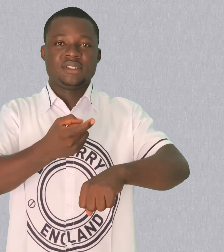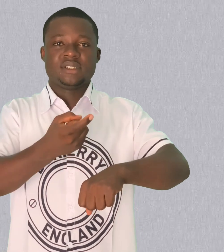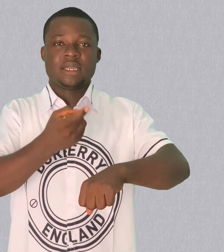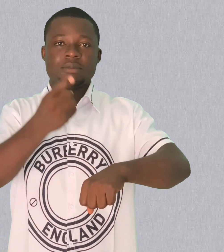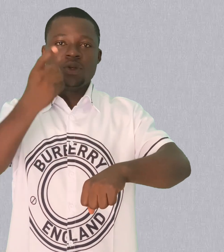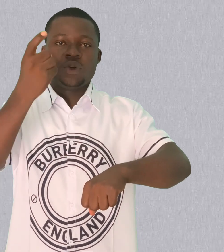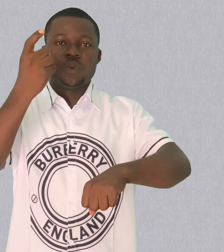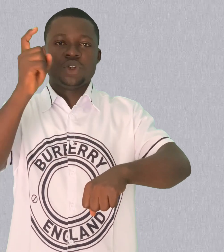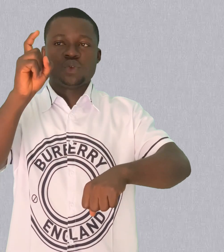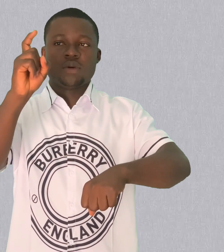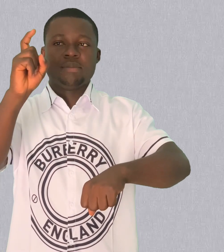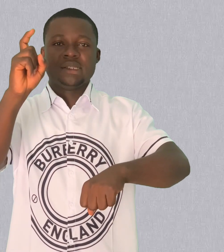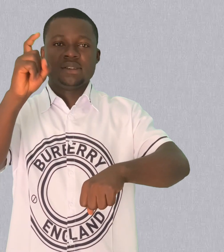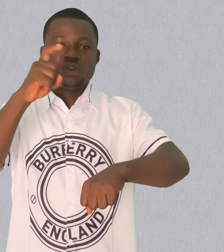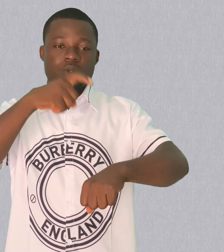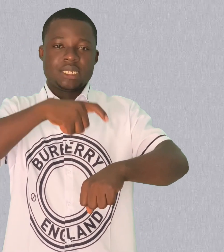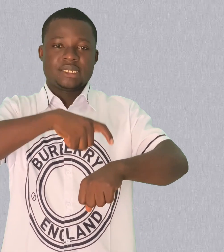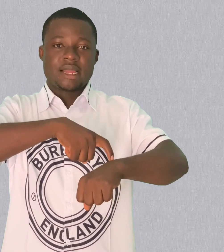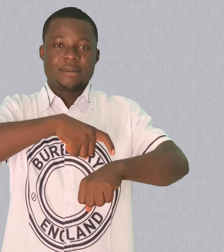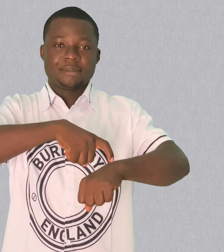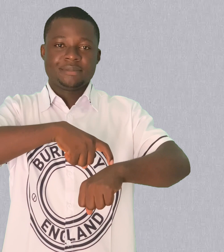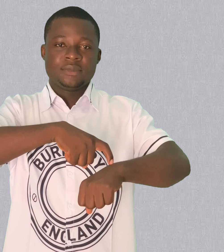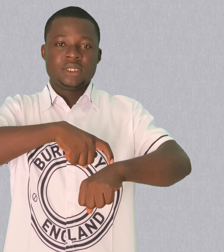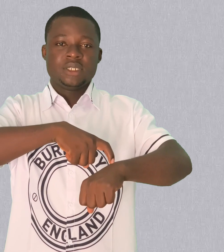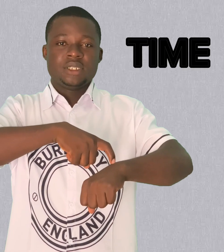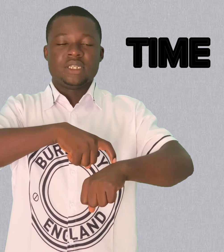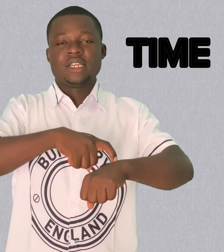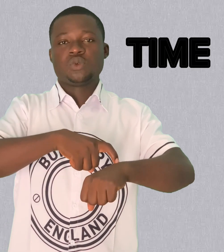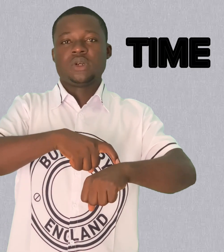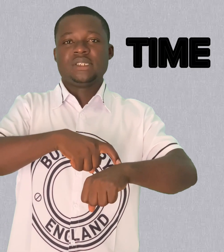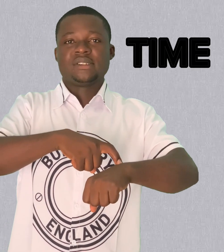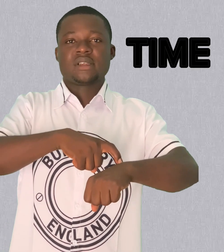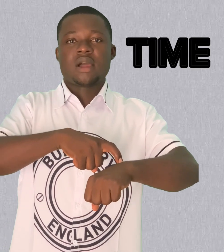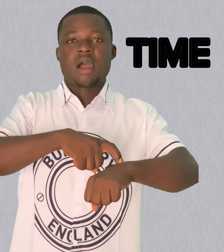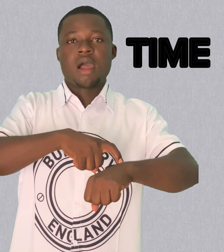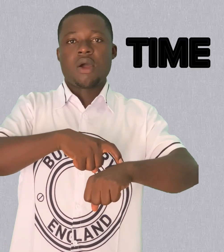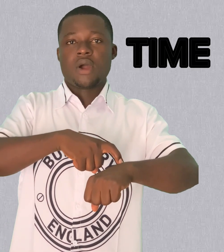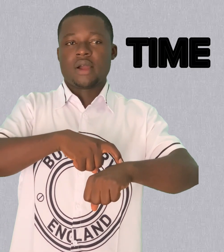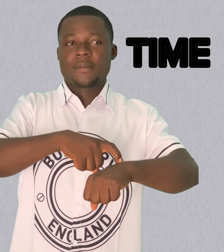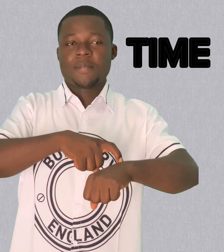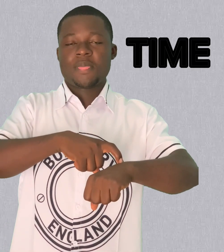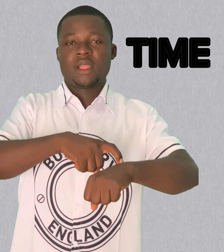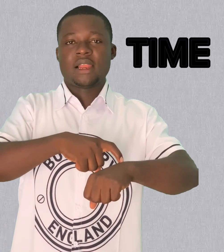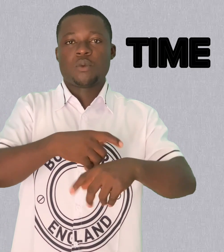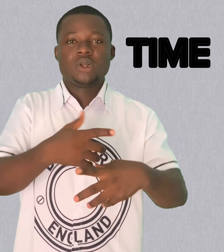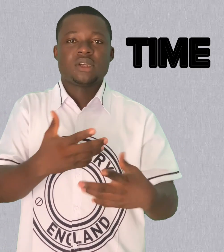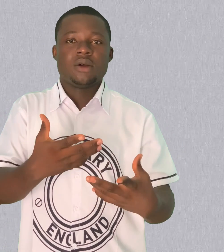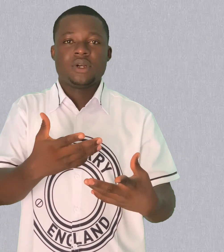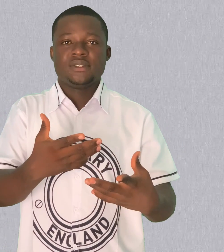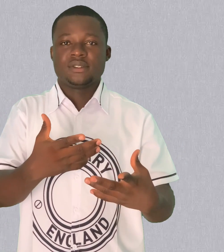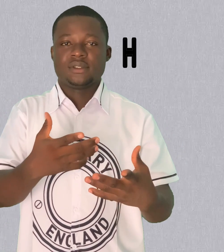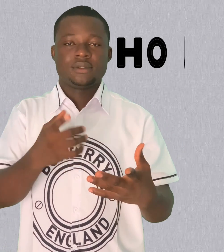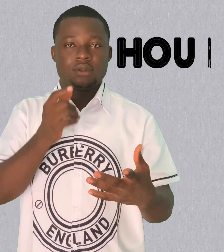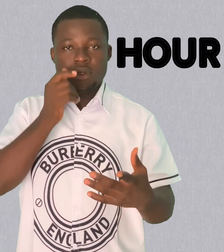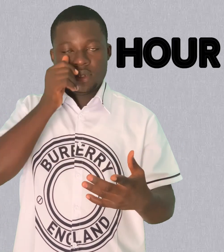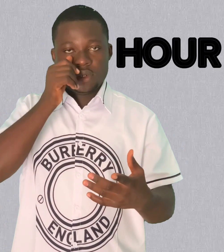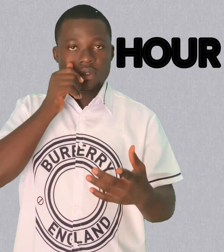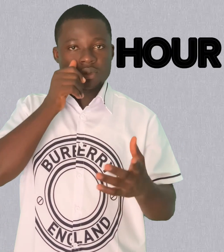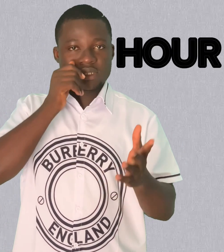time. With this one bent this way. Time. The next word is hour. Like what hour is it? You sign